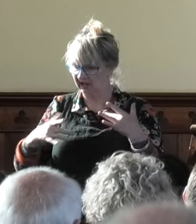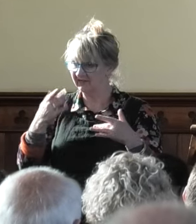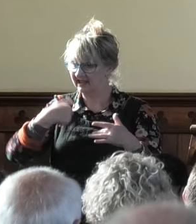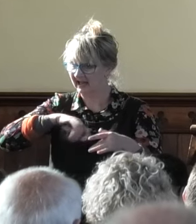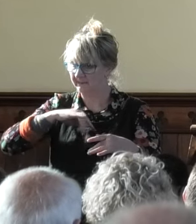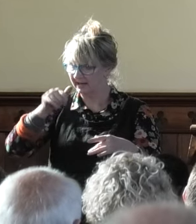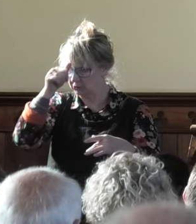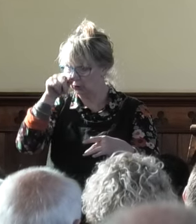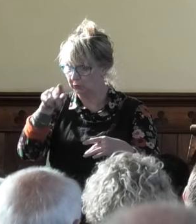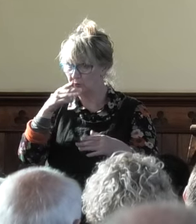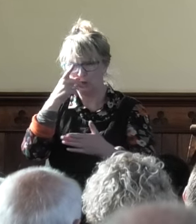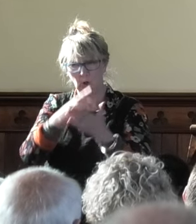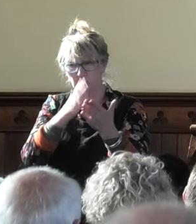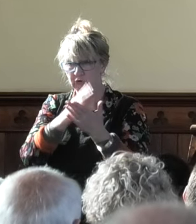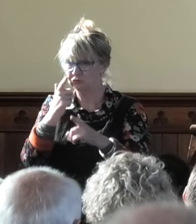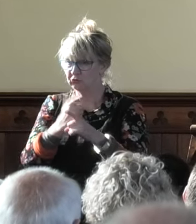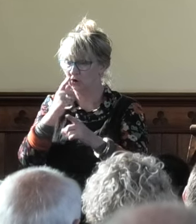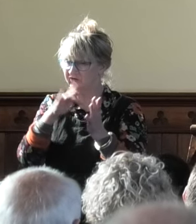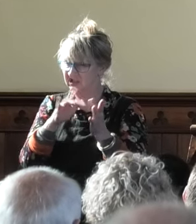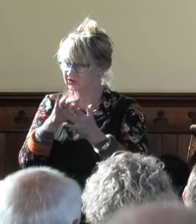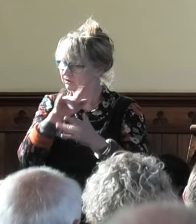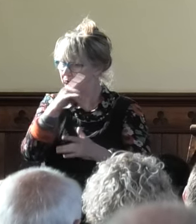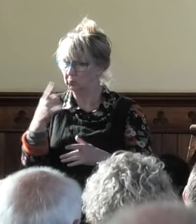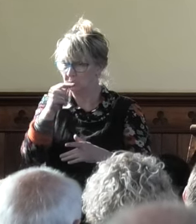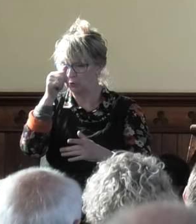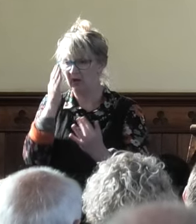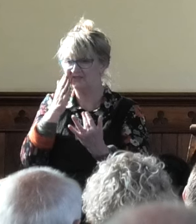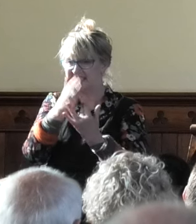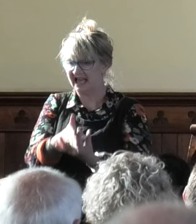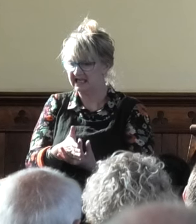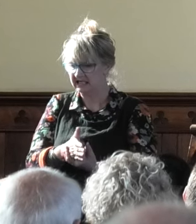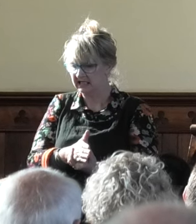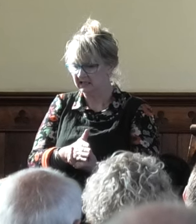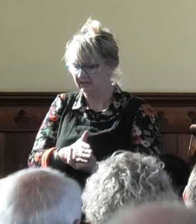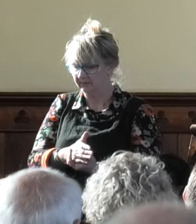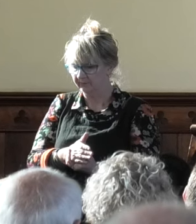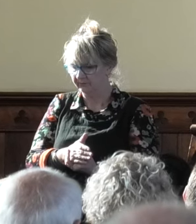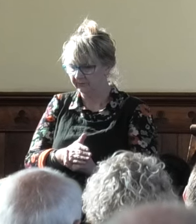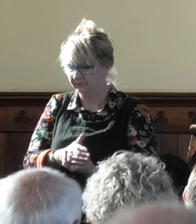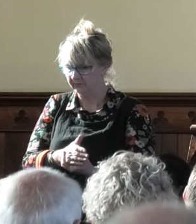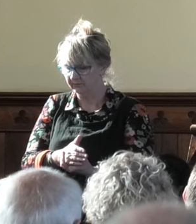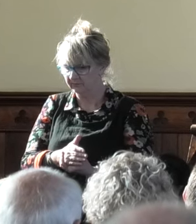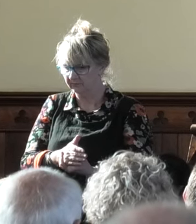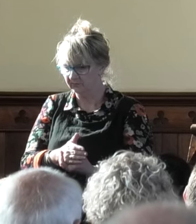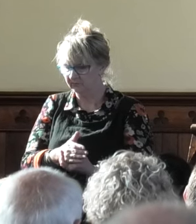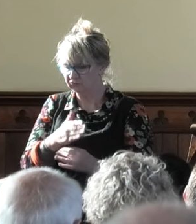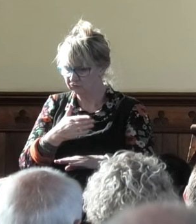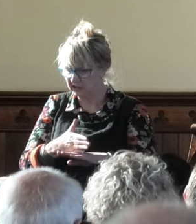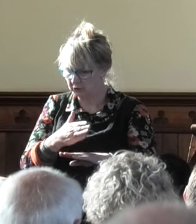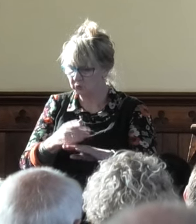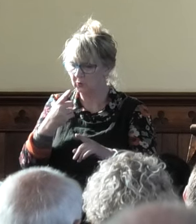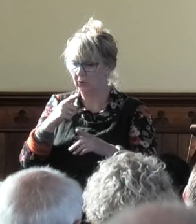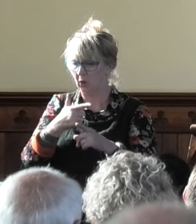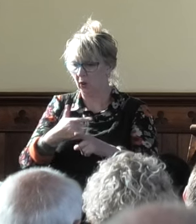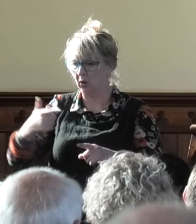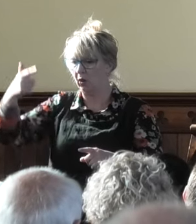you, the only true God, and Jesus Christ, who you have sent." Rinska knew the Lord and dearly